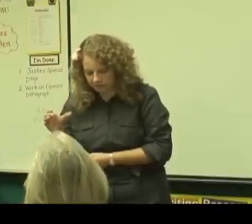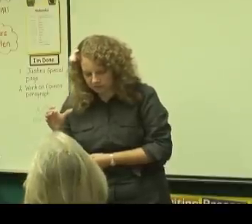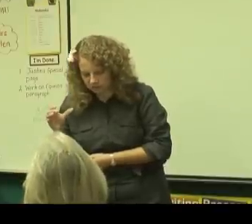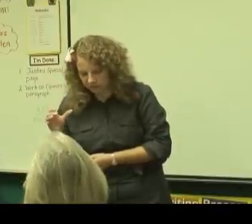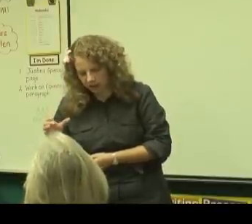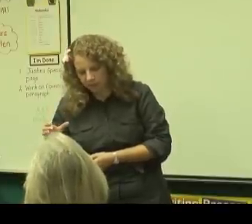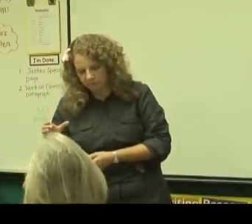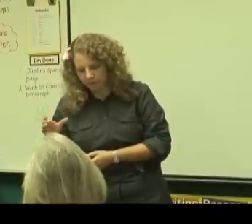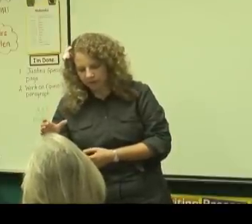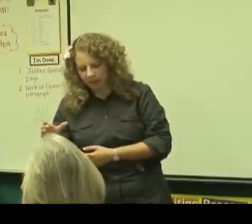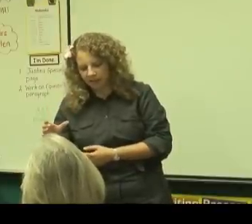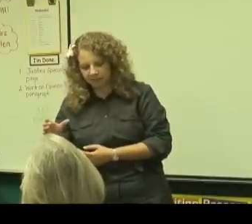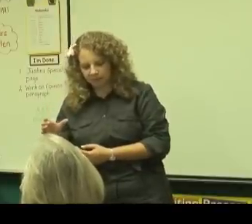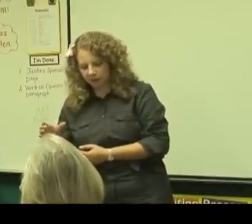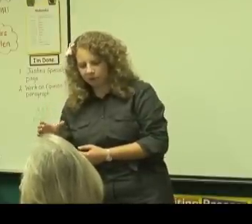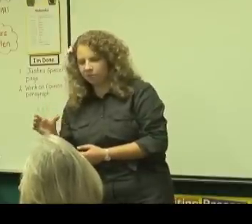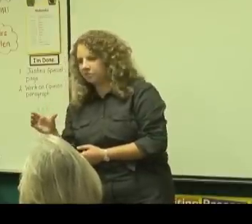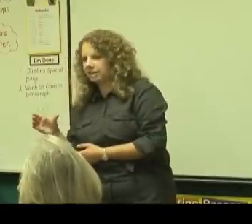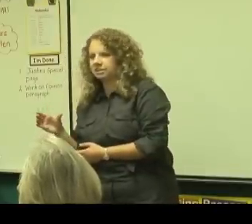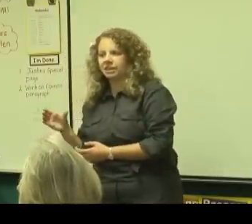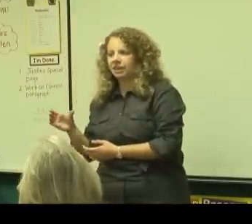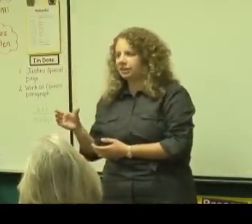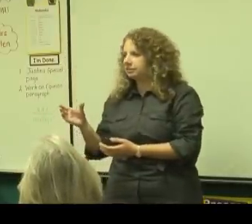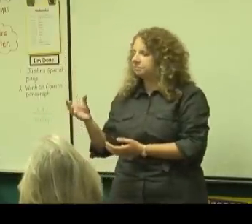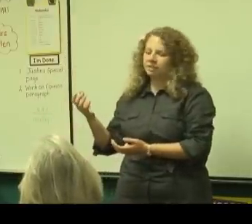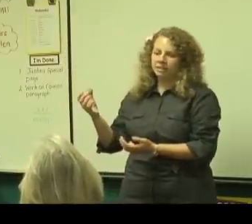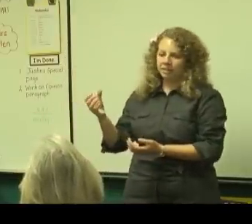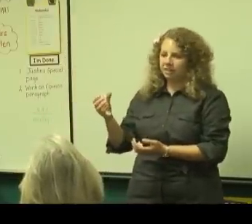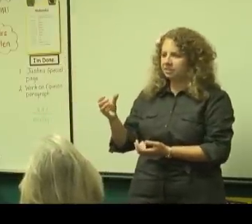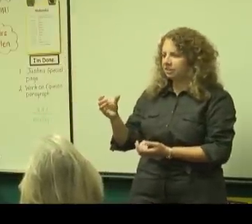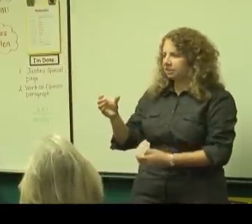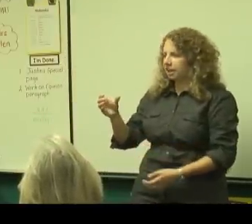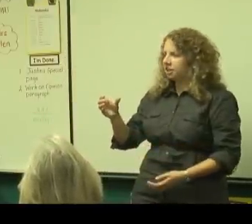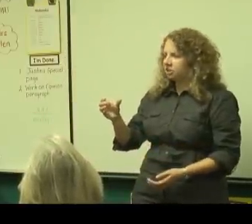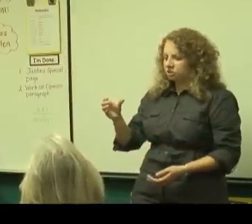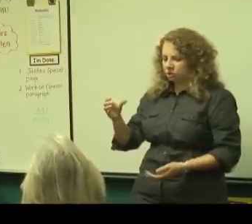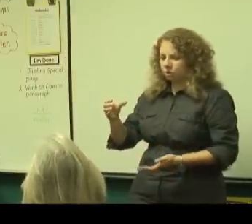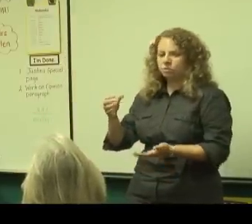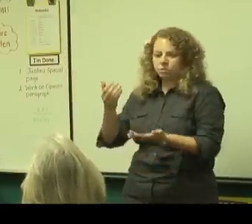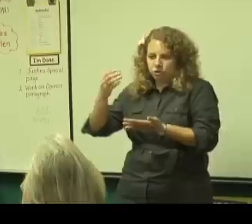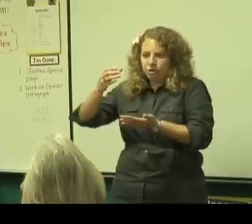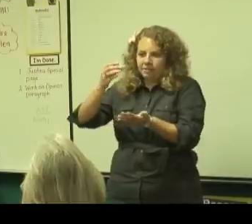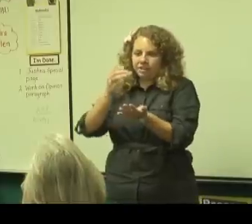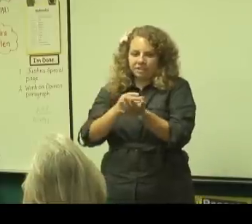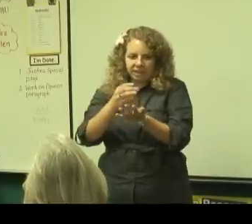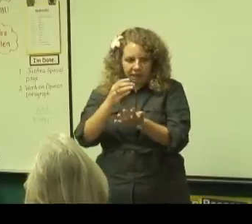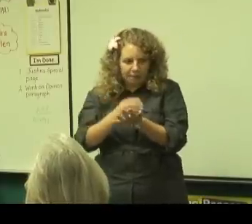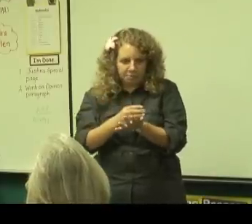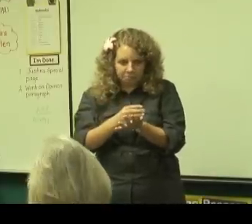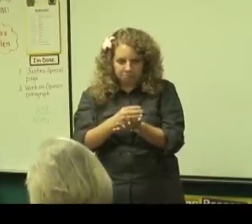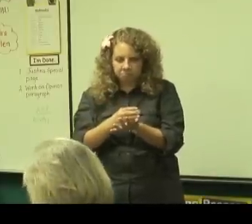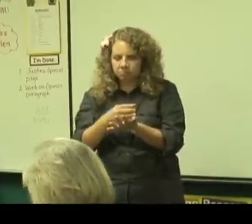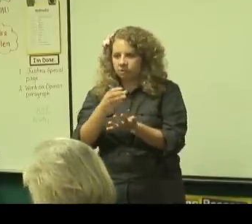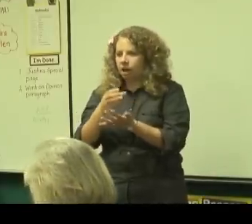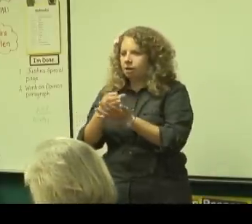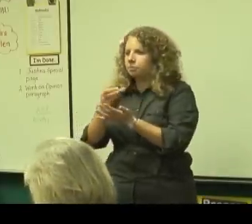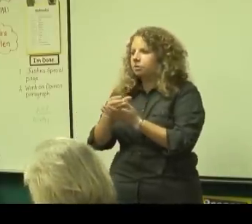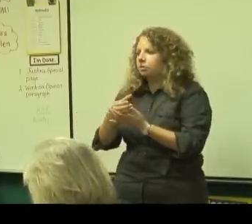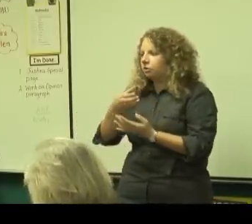such as a cup, a glass, a bottle, a vase, a can, anything like that. So you have like the same cup, or